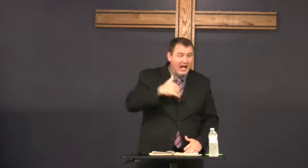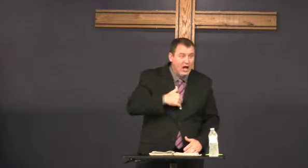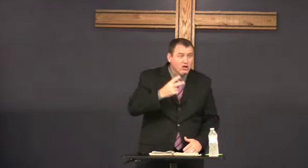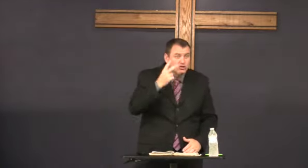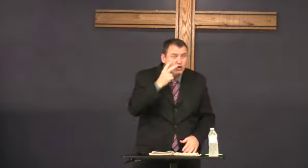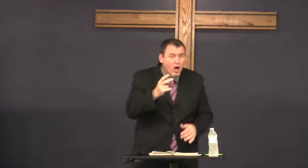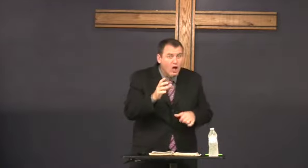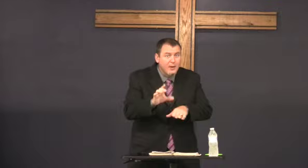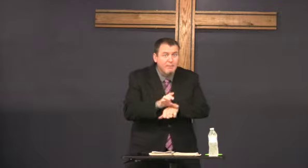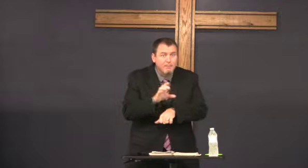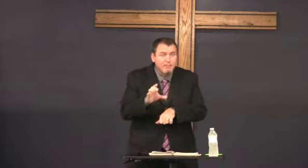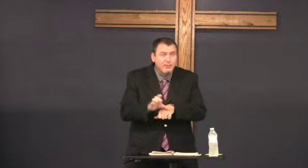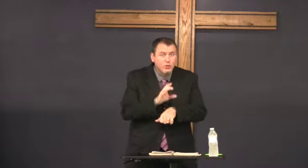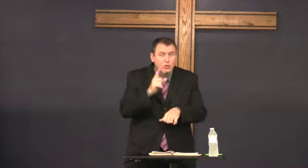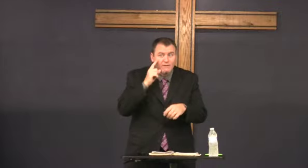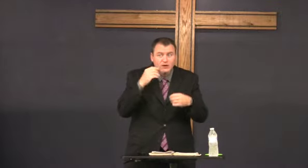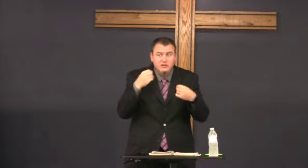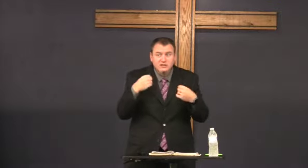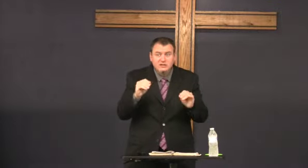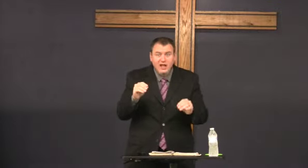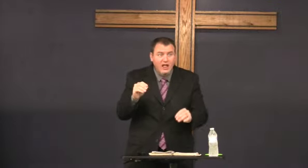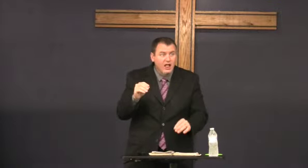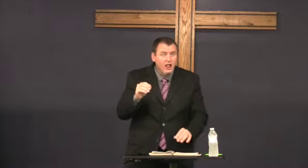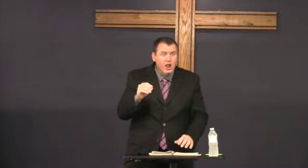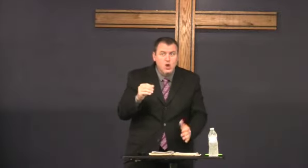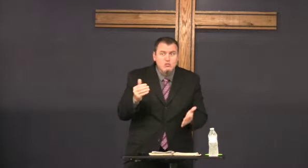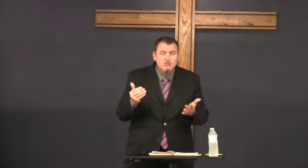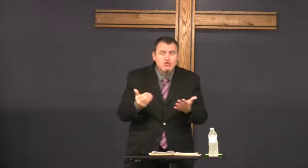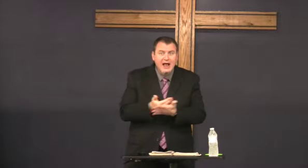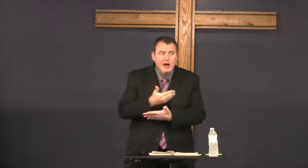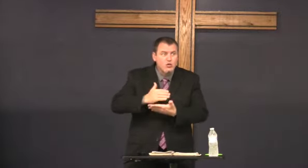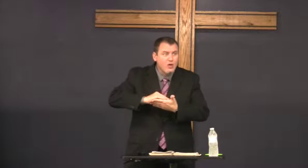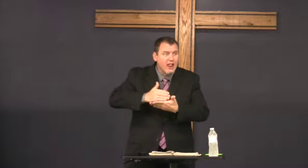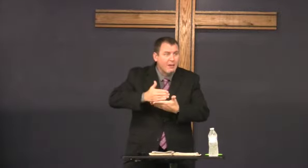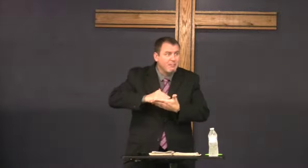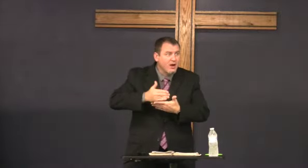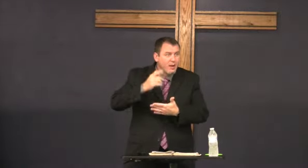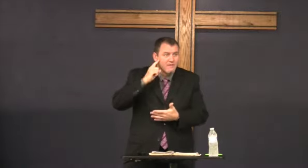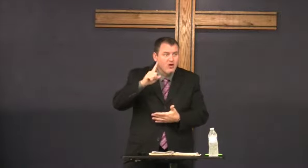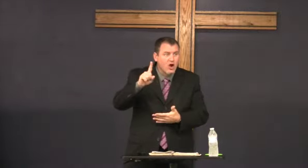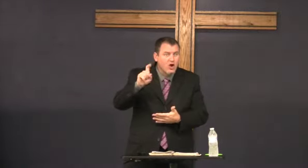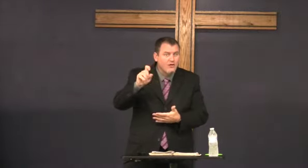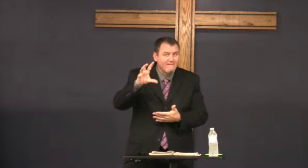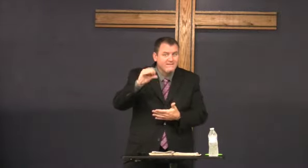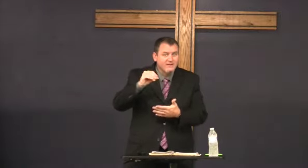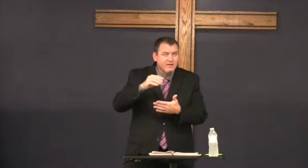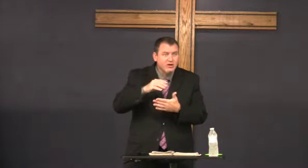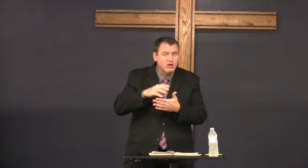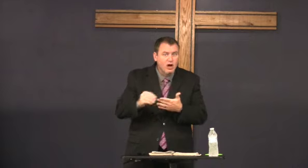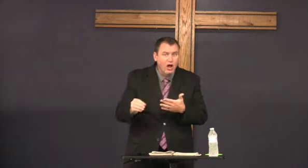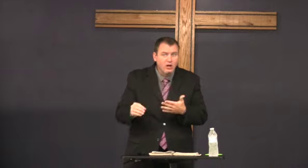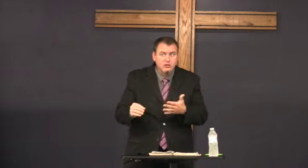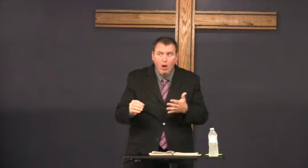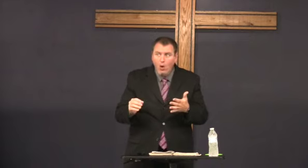eBay. I saw a computer for sale. Brand new laptop for